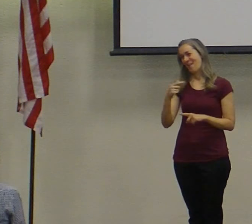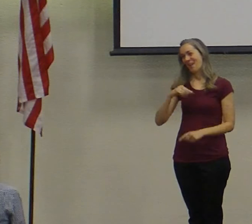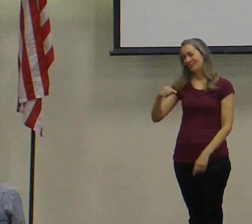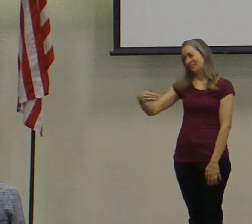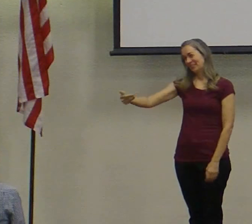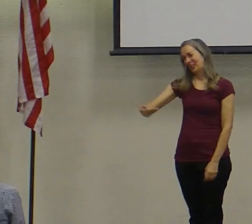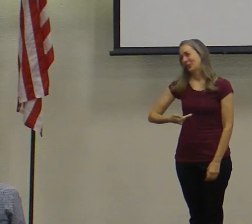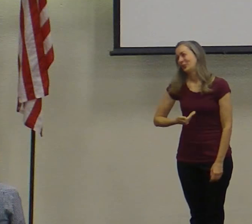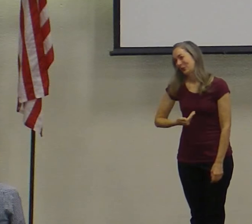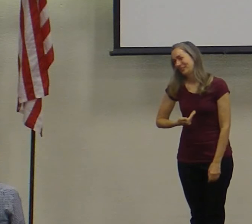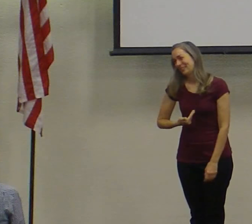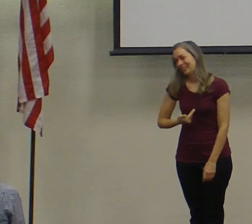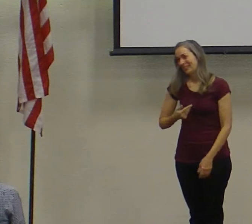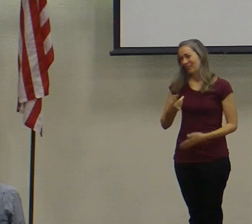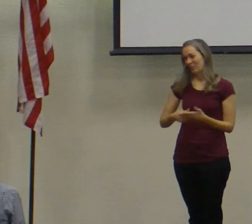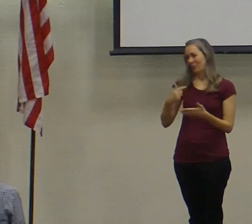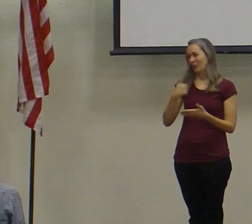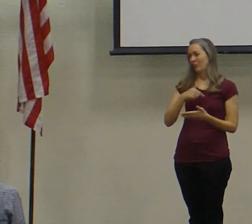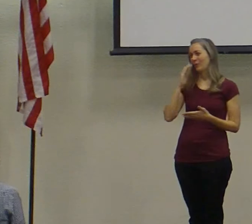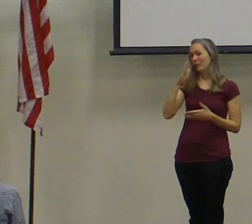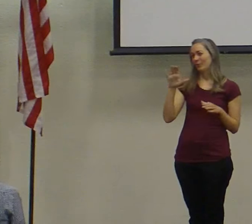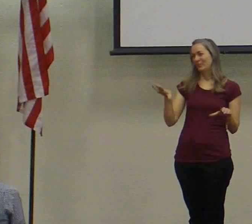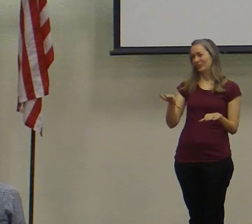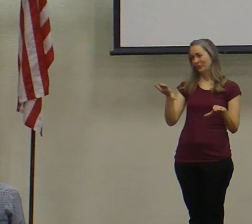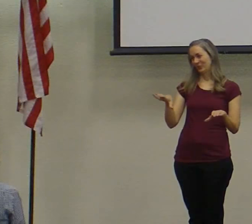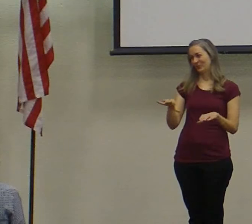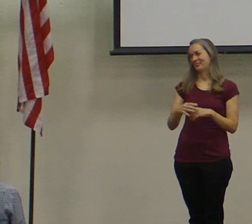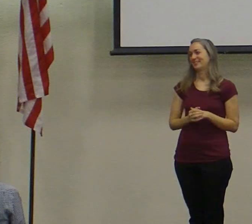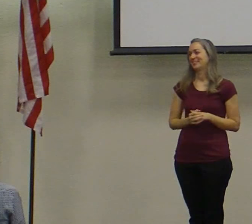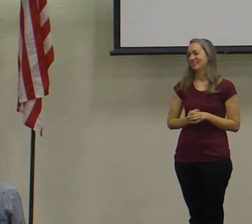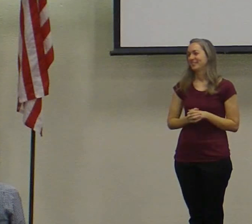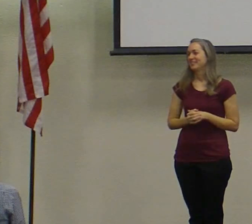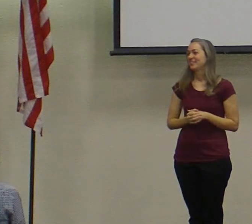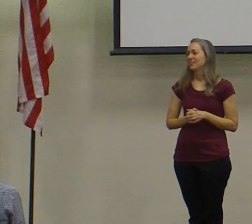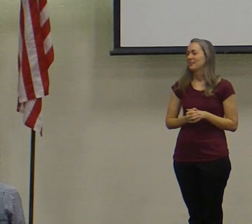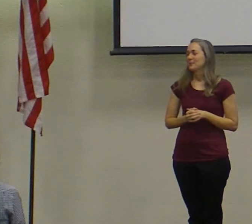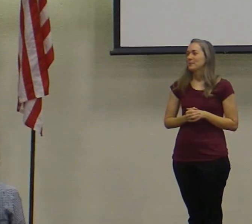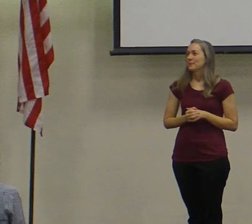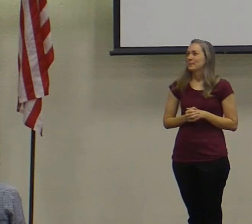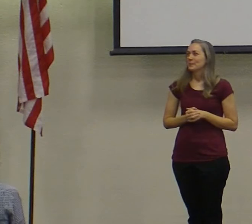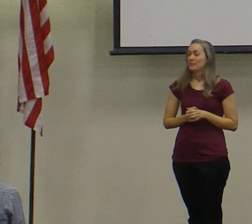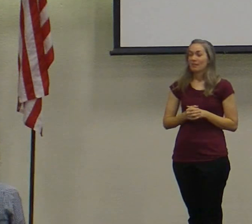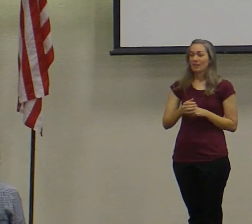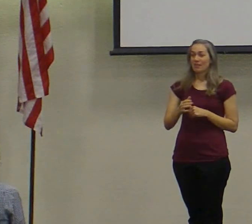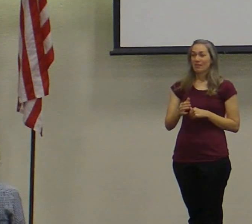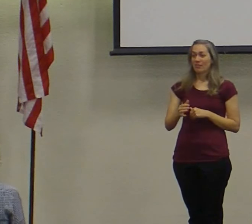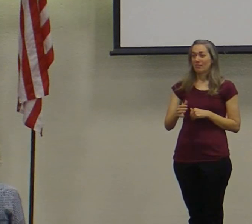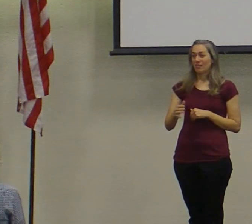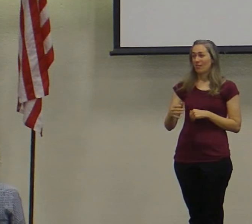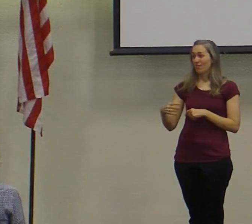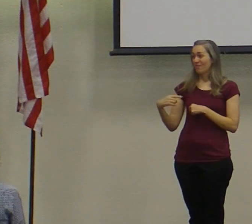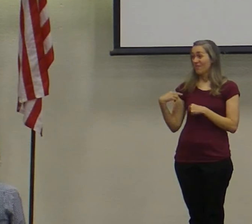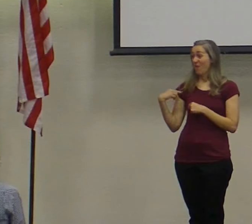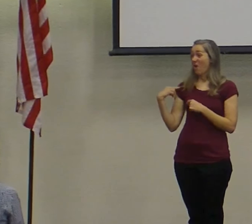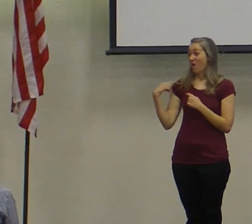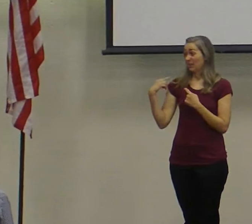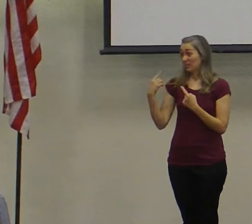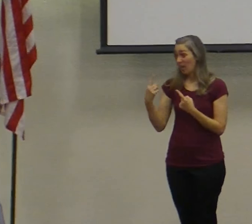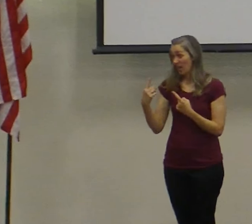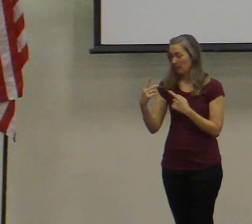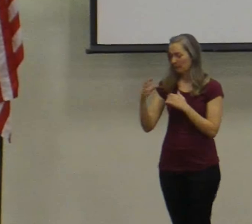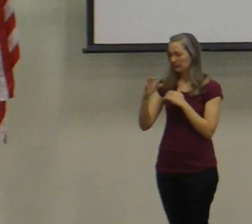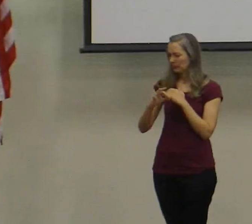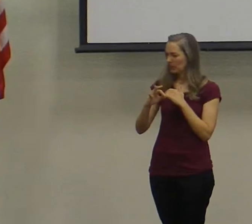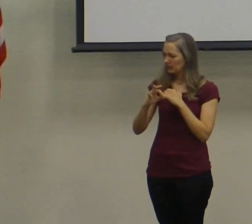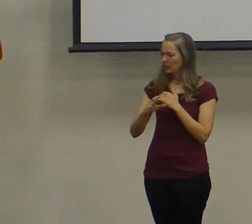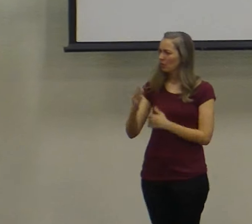introduce a little bit about what we're going to do. Um, for a long time now, Sunset has known